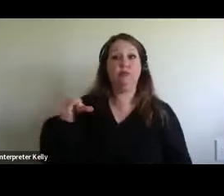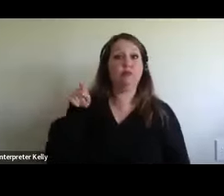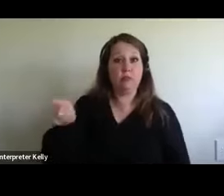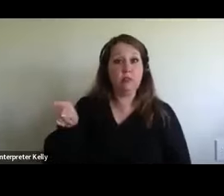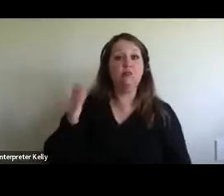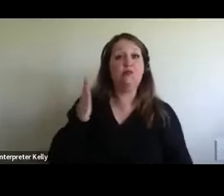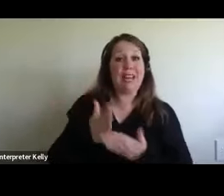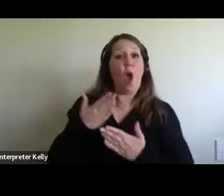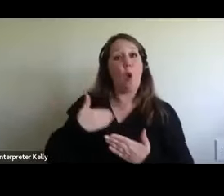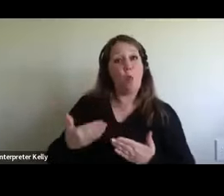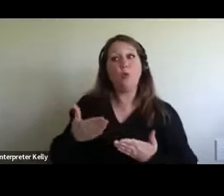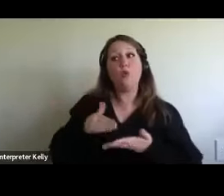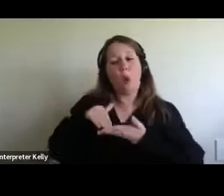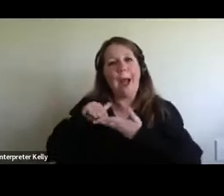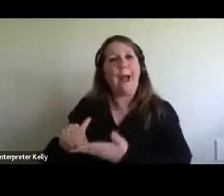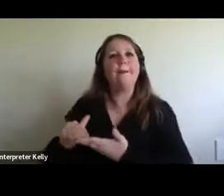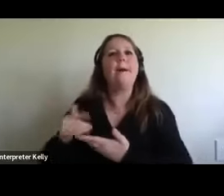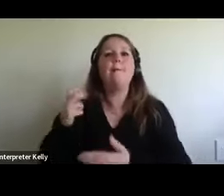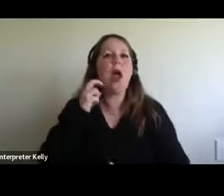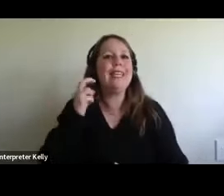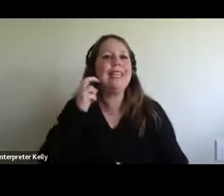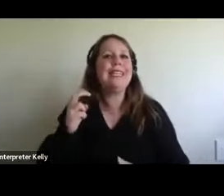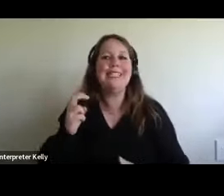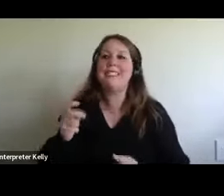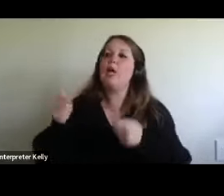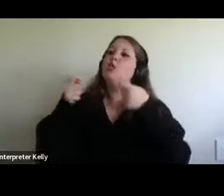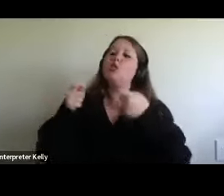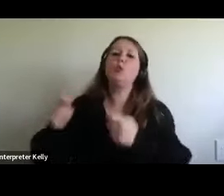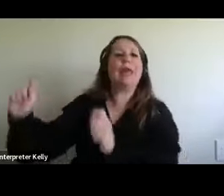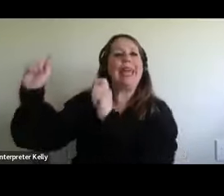playground. And the thing is,